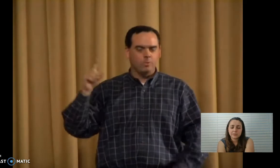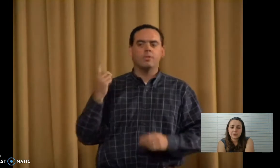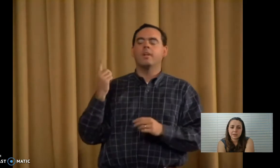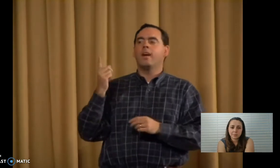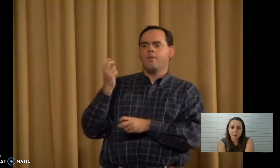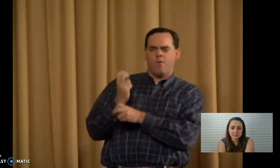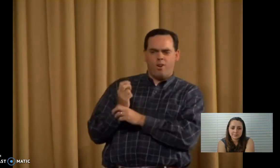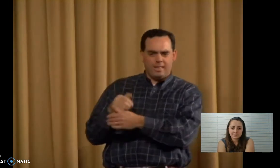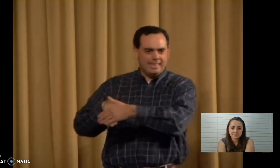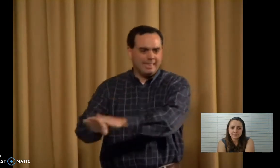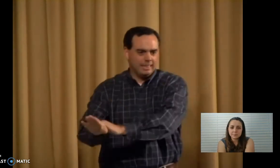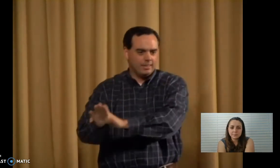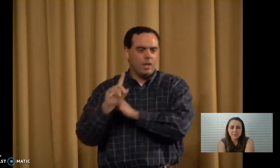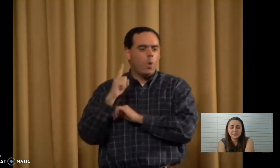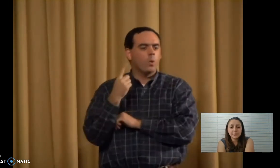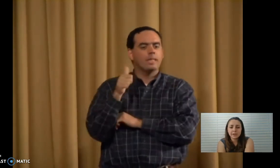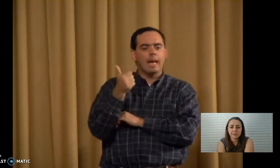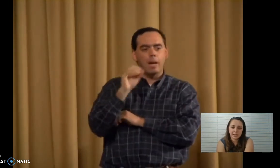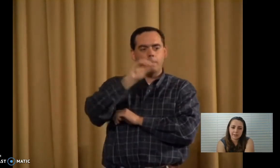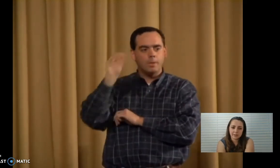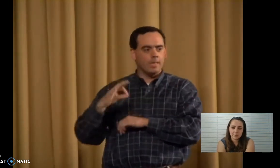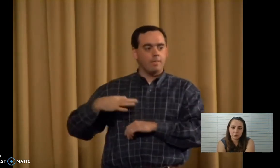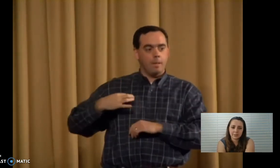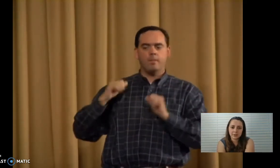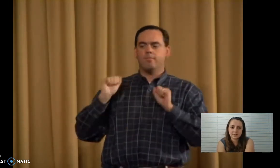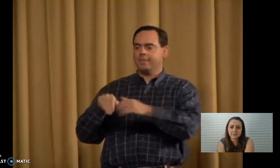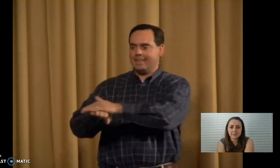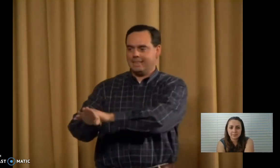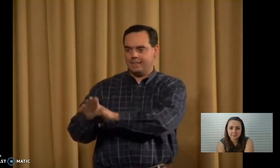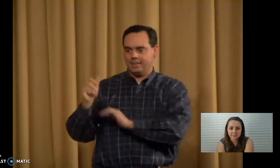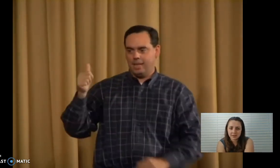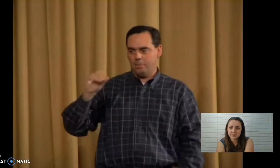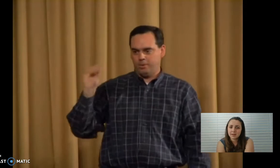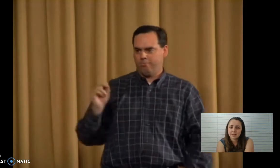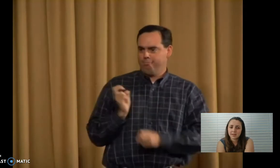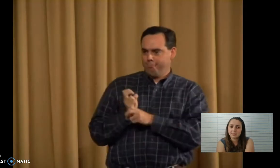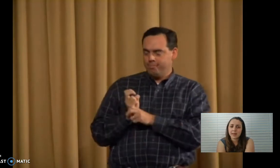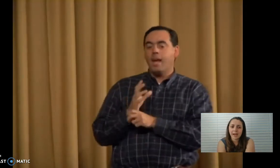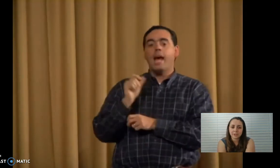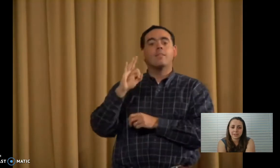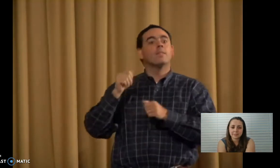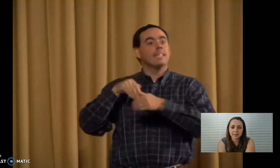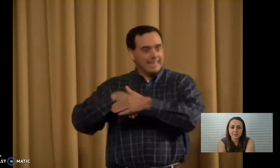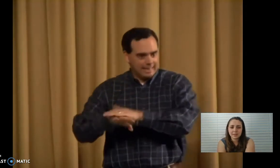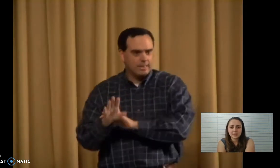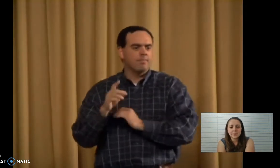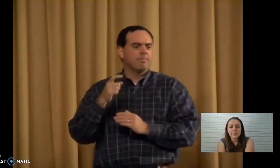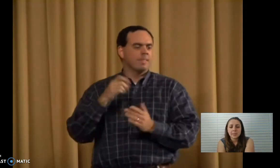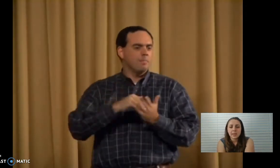It's a university in Boston. It's really tough to get in. Only about 10% that apply actually get